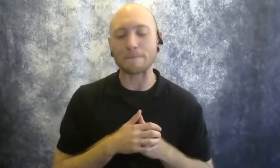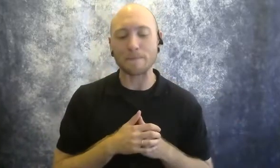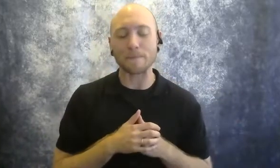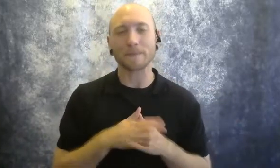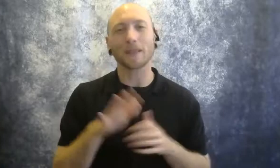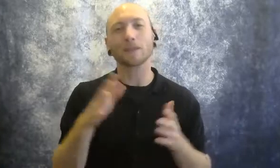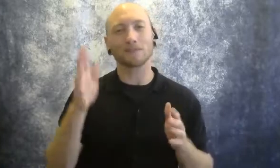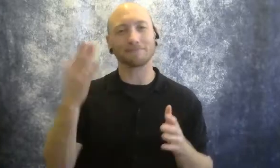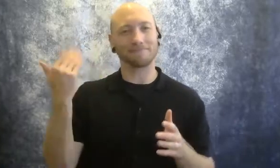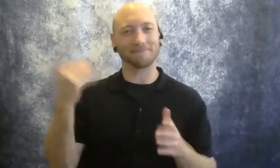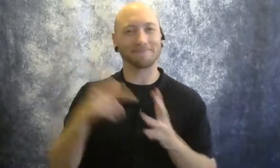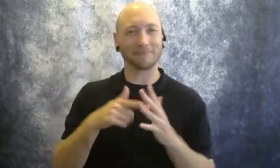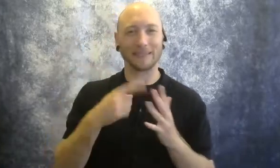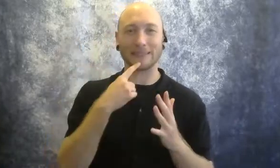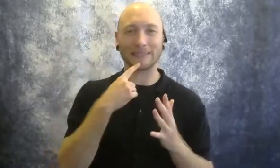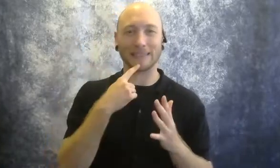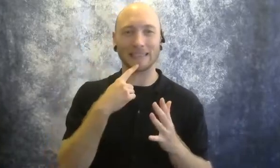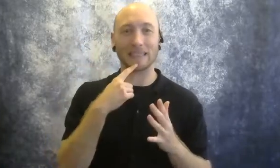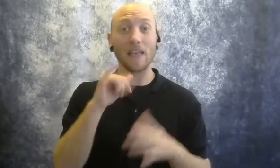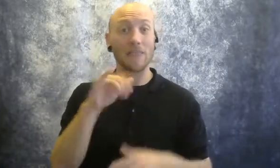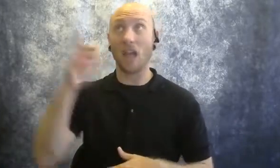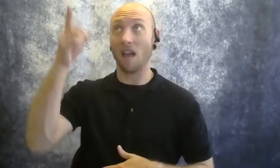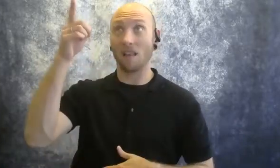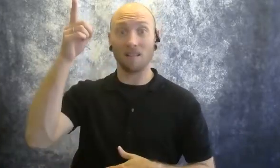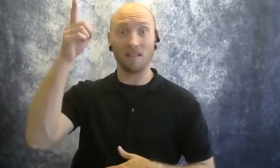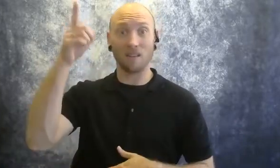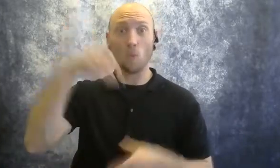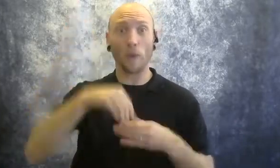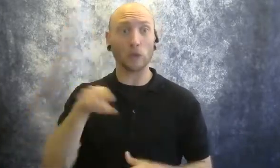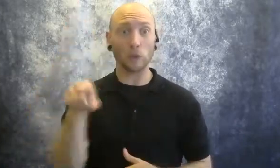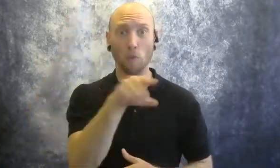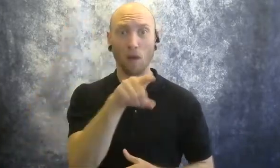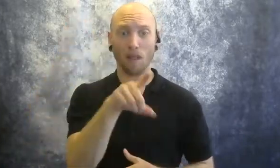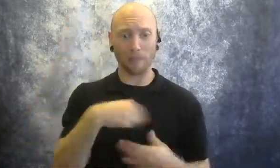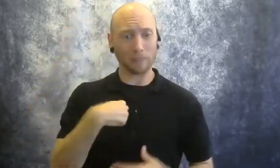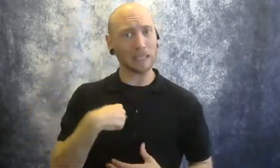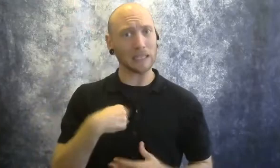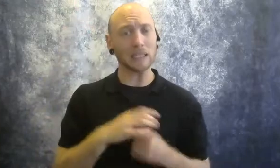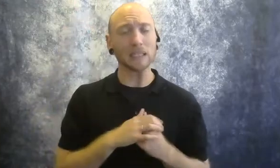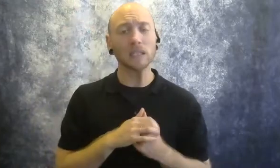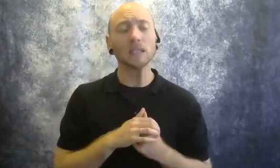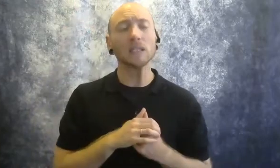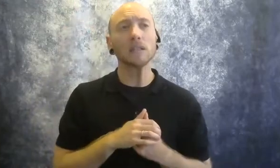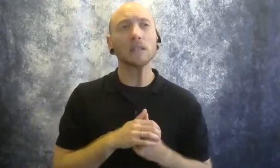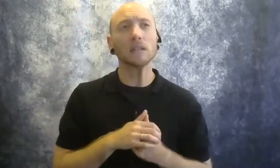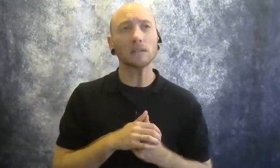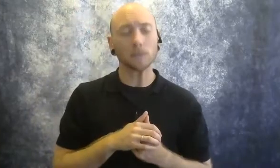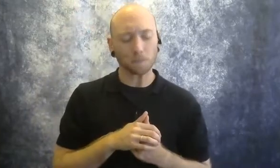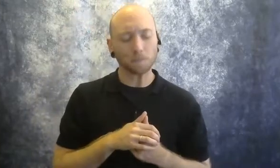this to you because I said to you earlier that power is within you. It's also within me. You